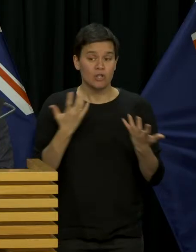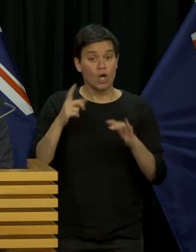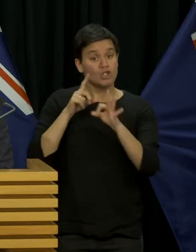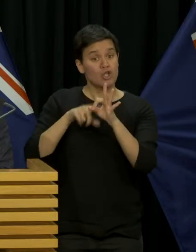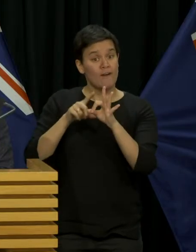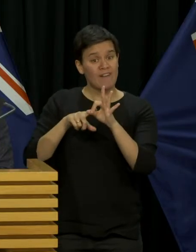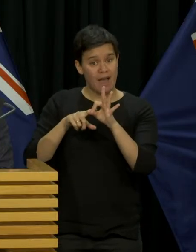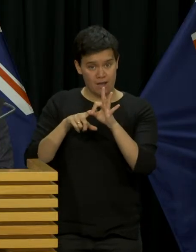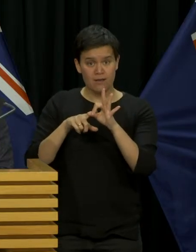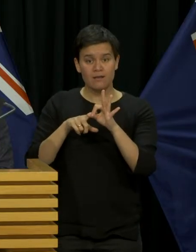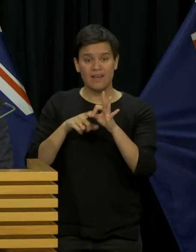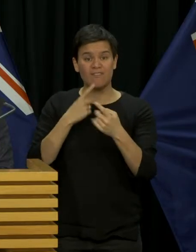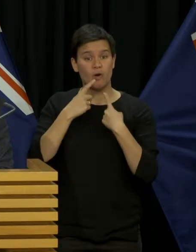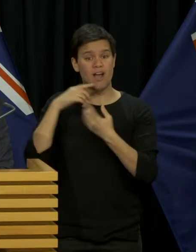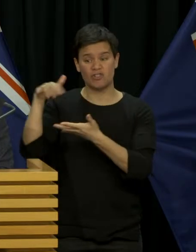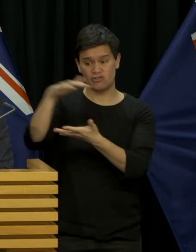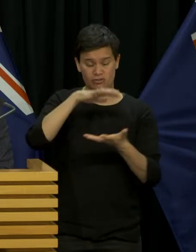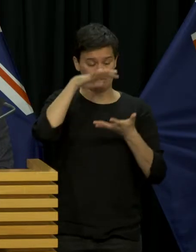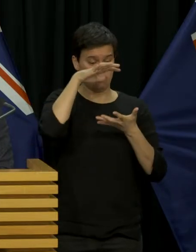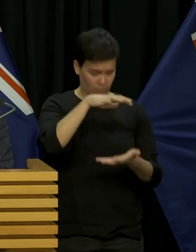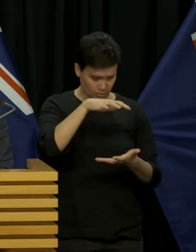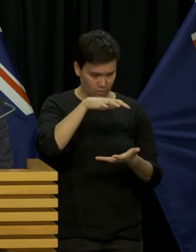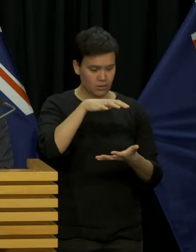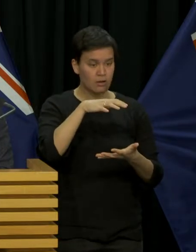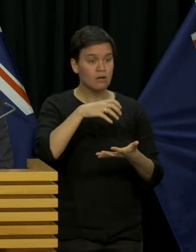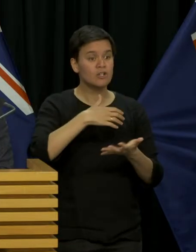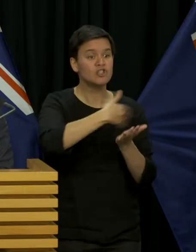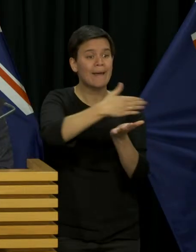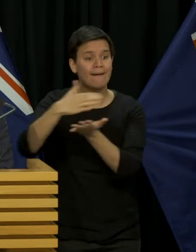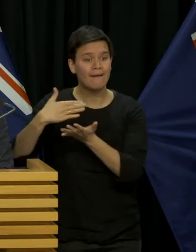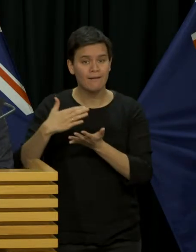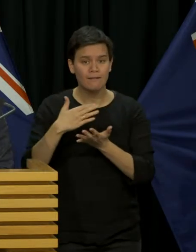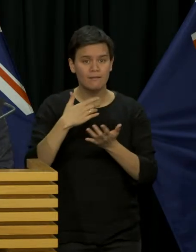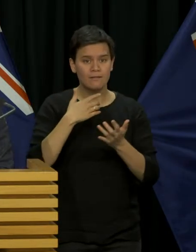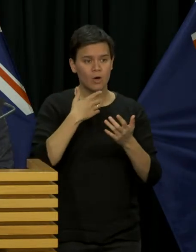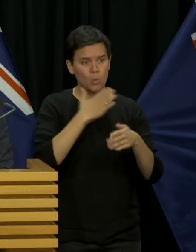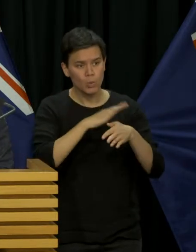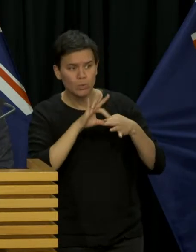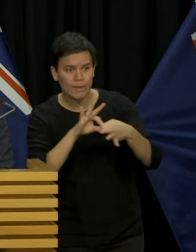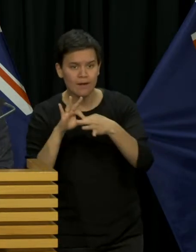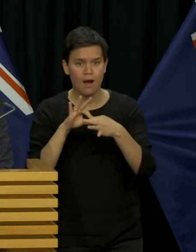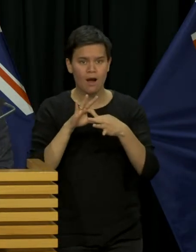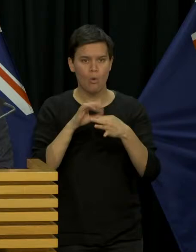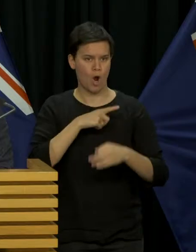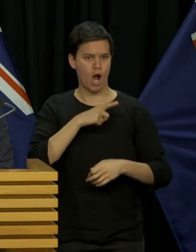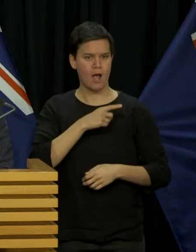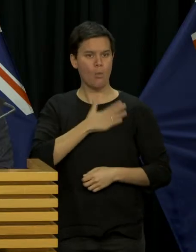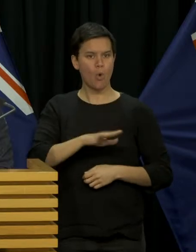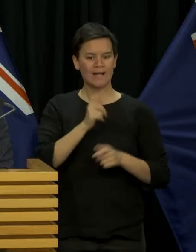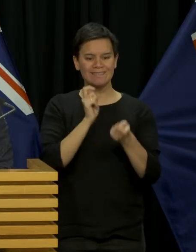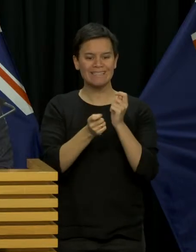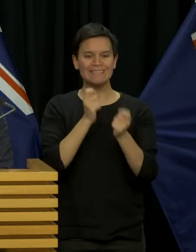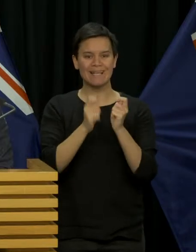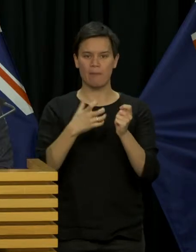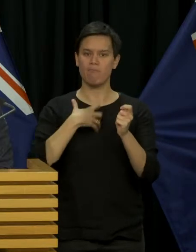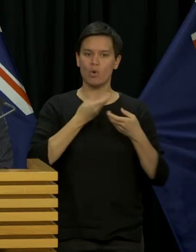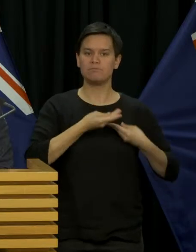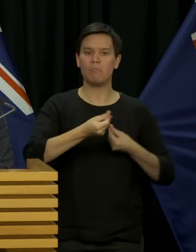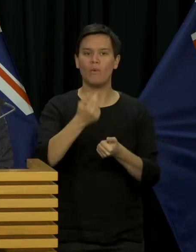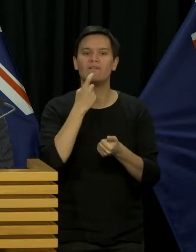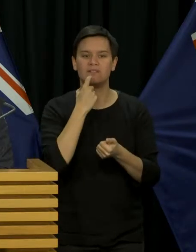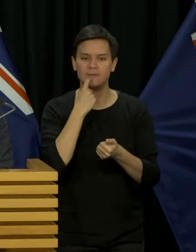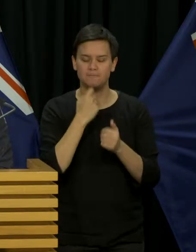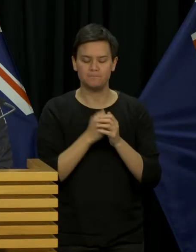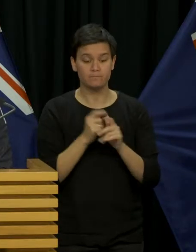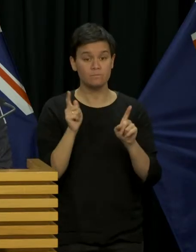make sure we are making it easy for both practitioners and for people who are being tested. And finally, on the NZ COVID